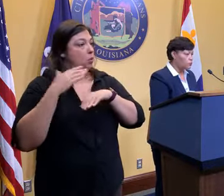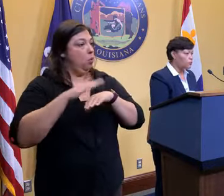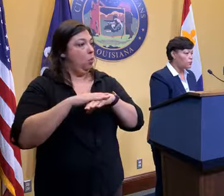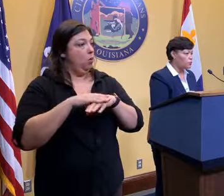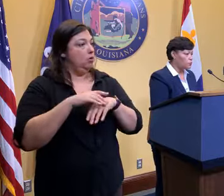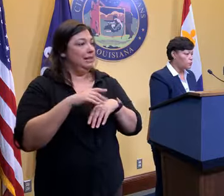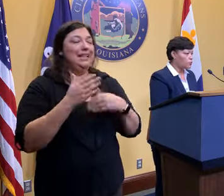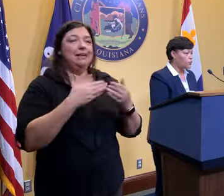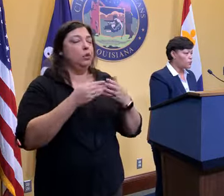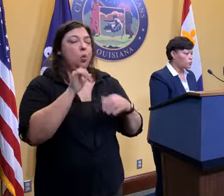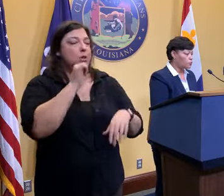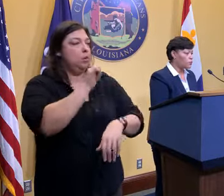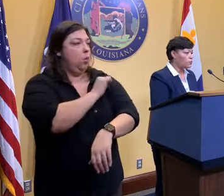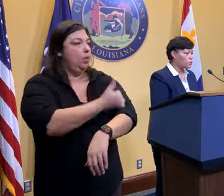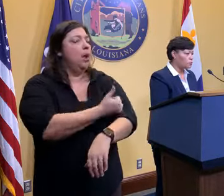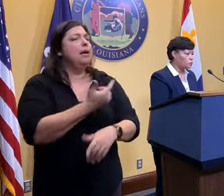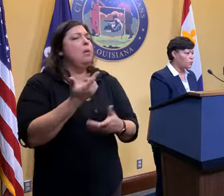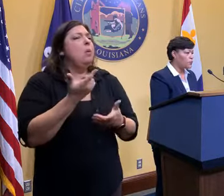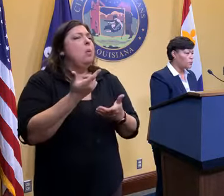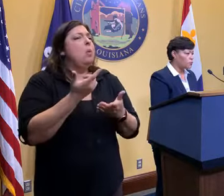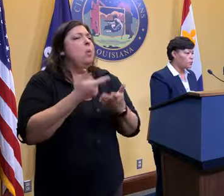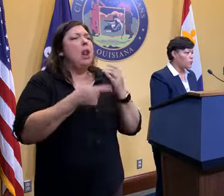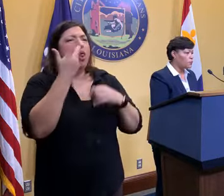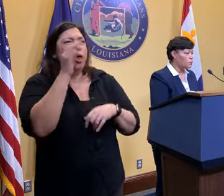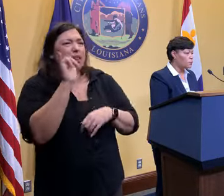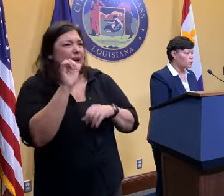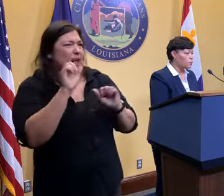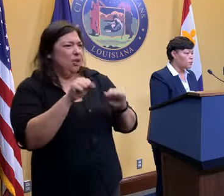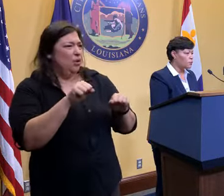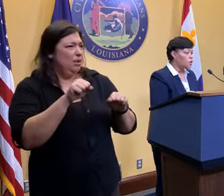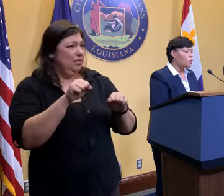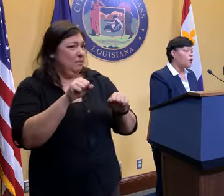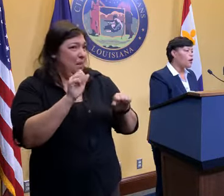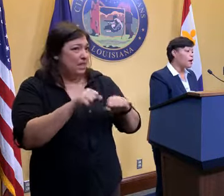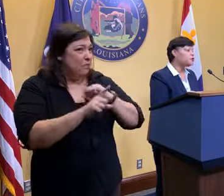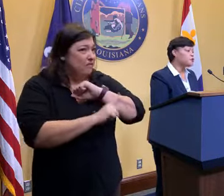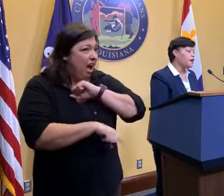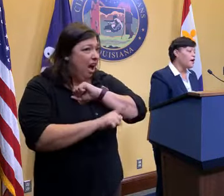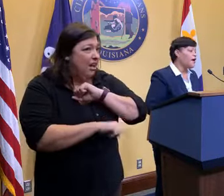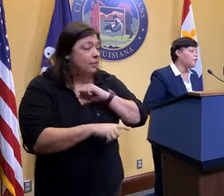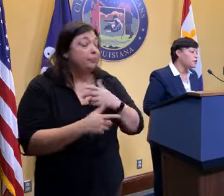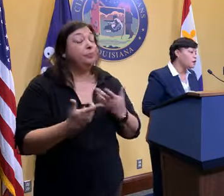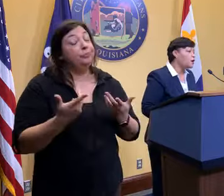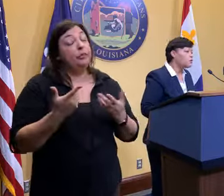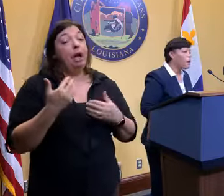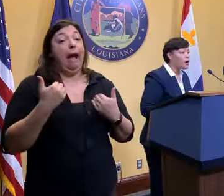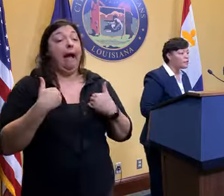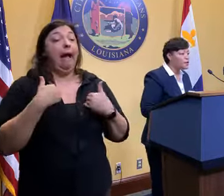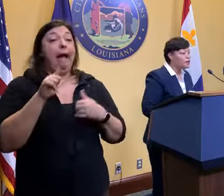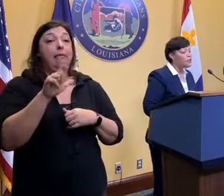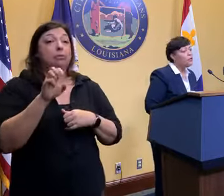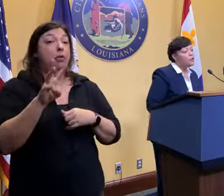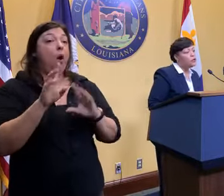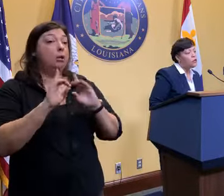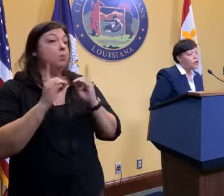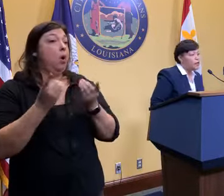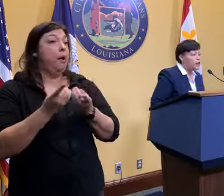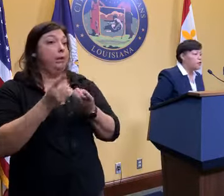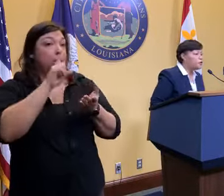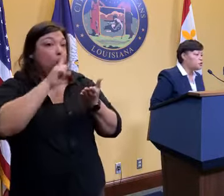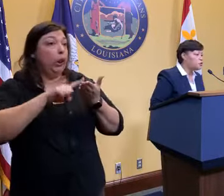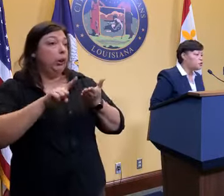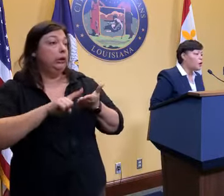though it was not authorized. What could that look like? I mean, could they face fines? Well, actually, I have the law department